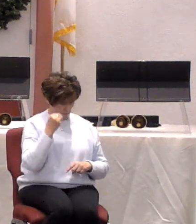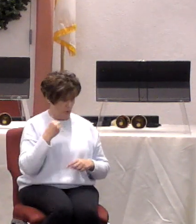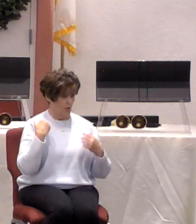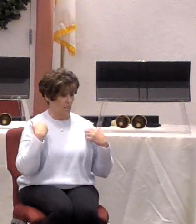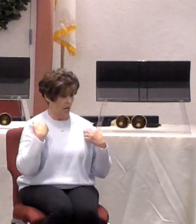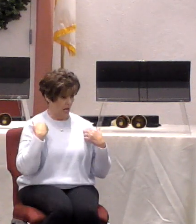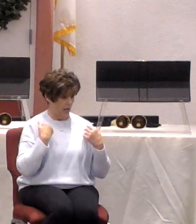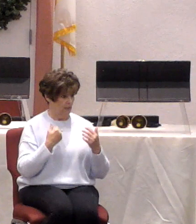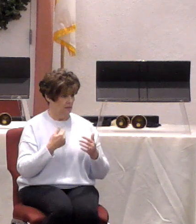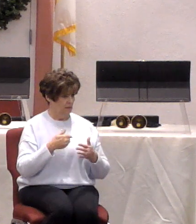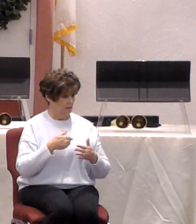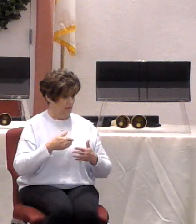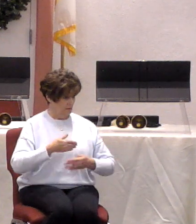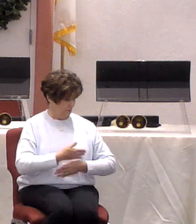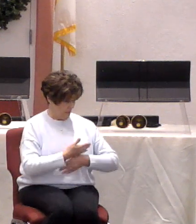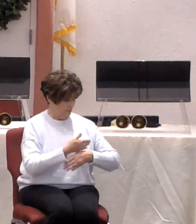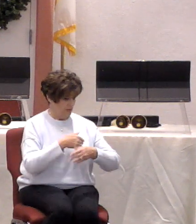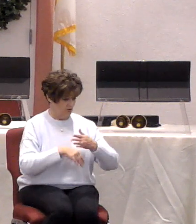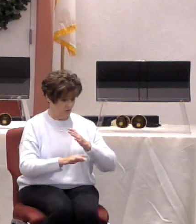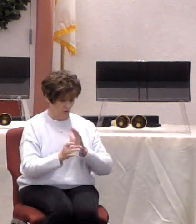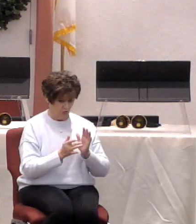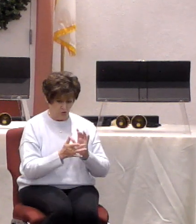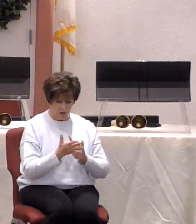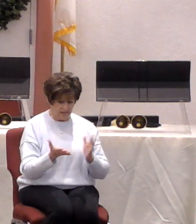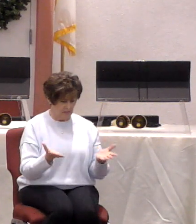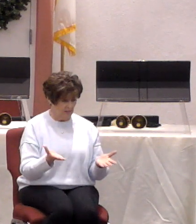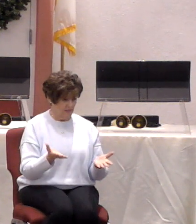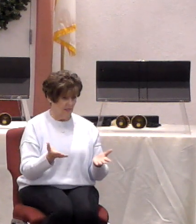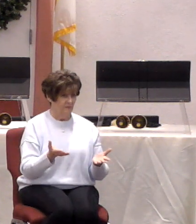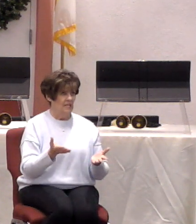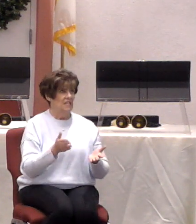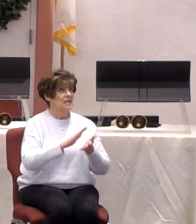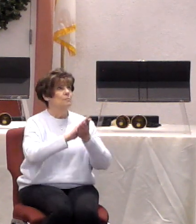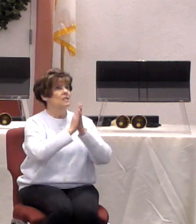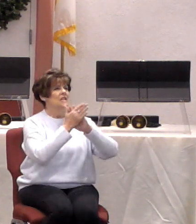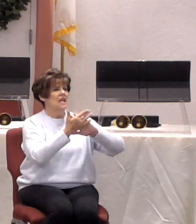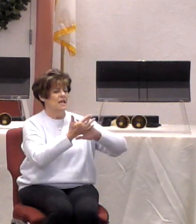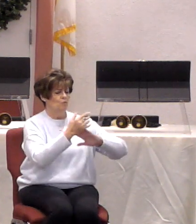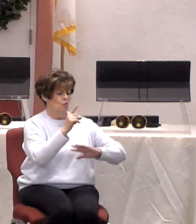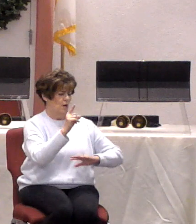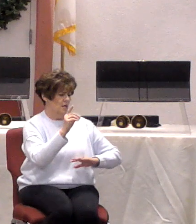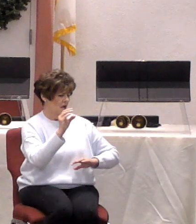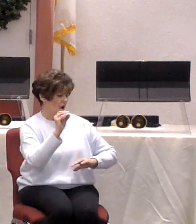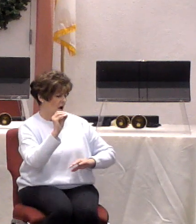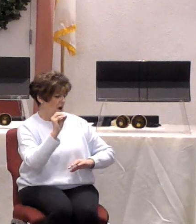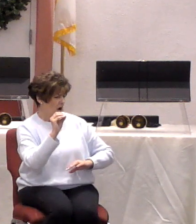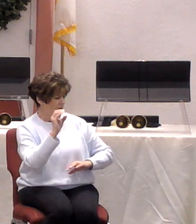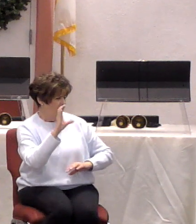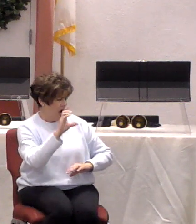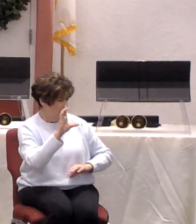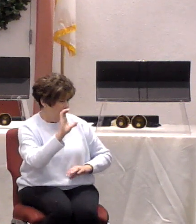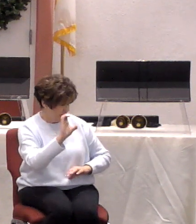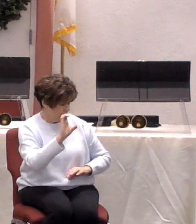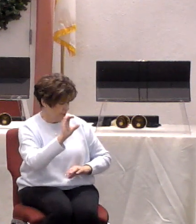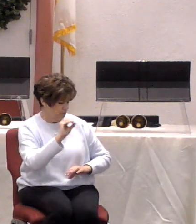God the Son is taking on human flesh. He's becoming 100% human. He doesn't lay aside his deity, although he may lay aside